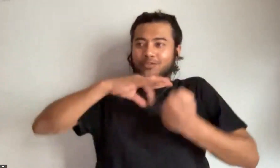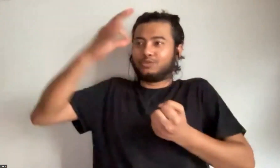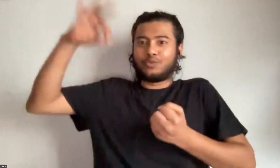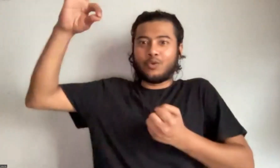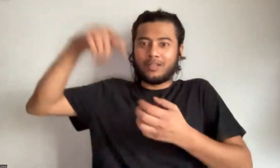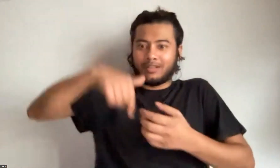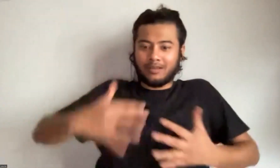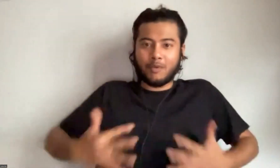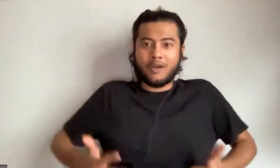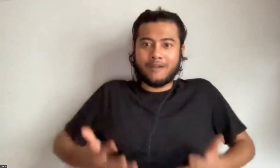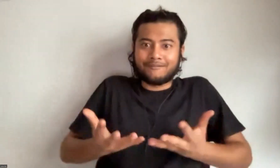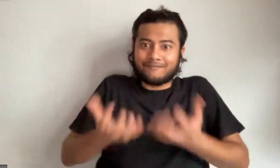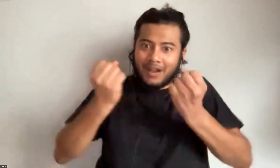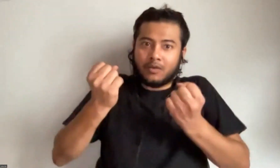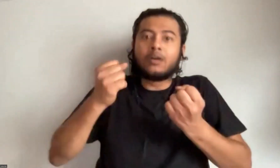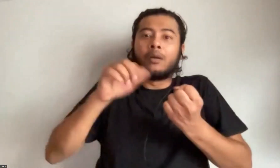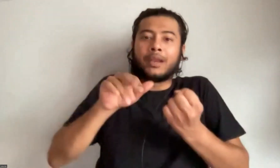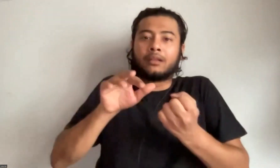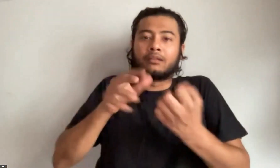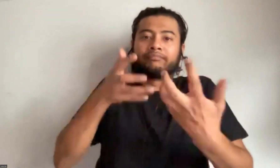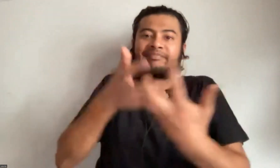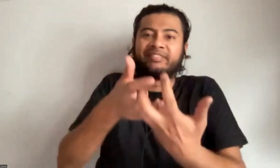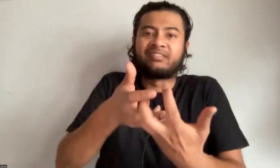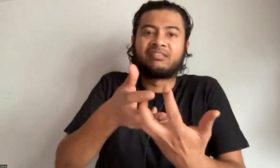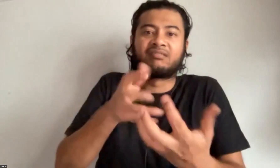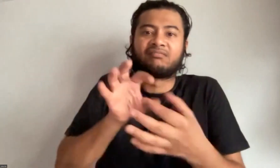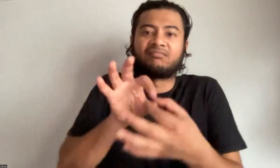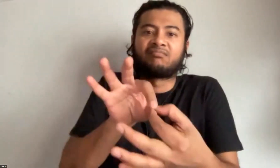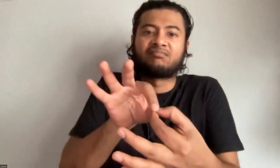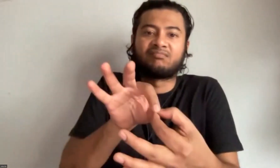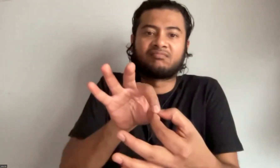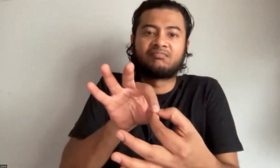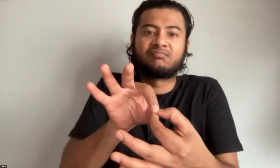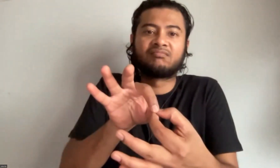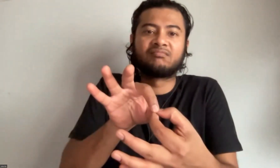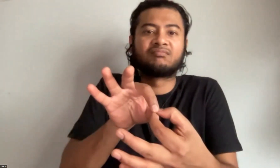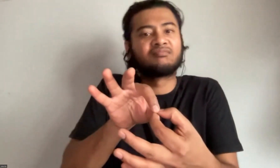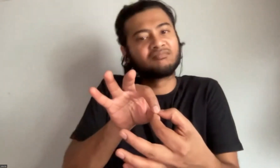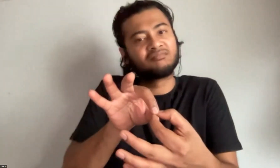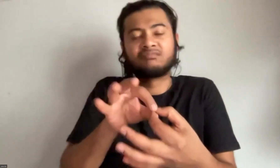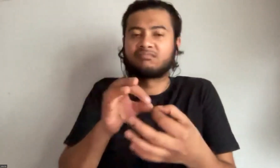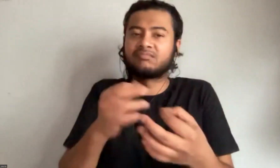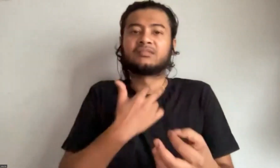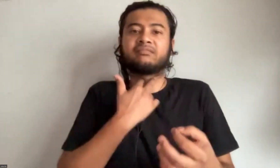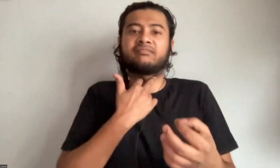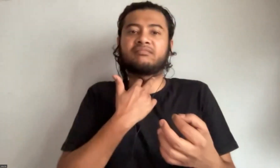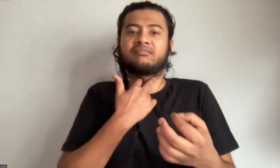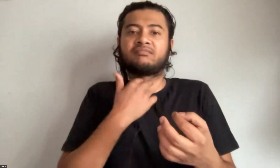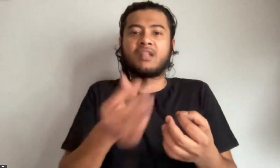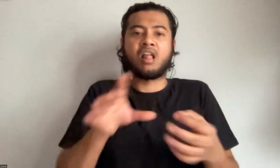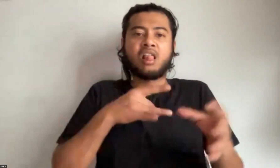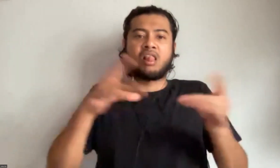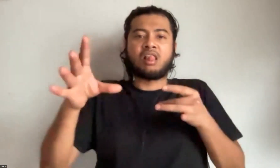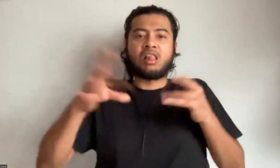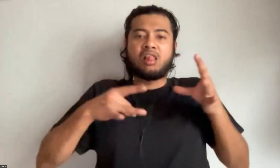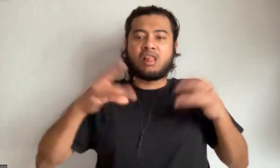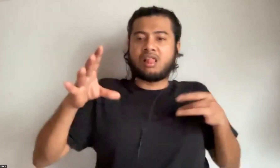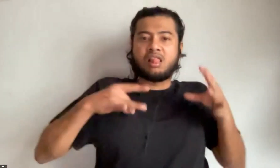So although we are born pure, like how a small baby, when a small baby is born, this child is so pure.